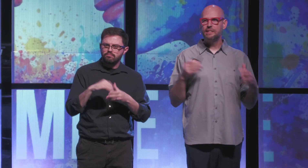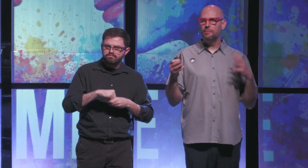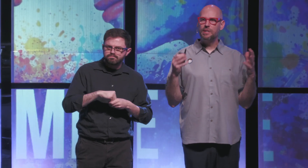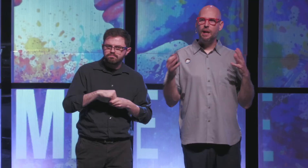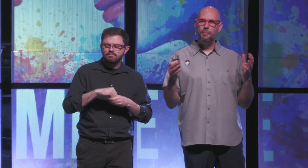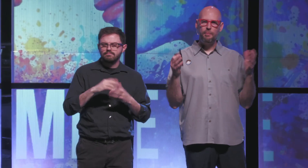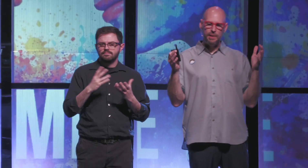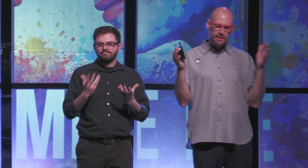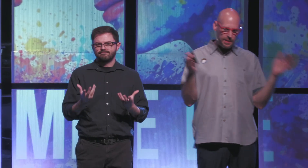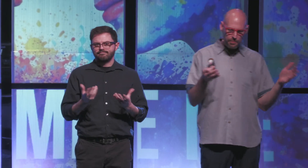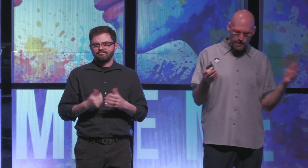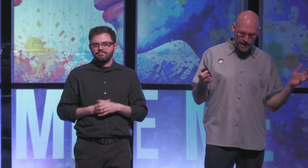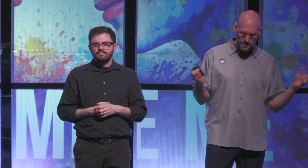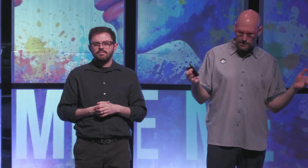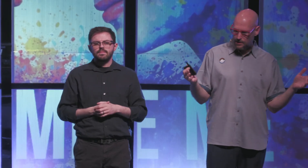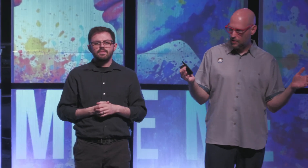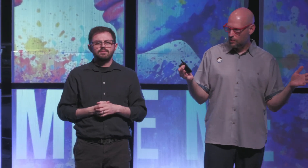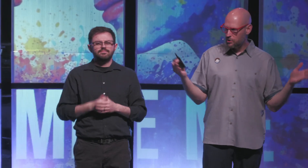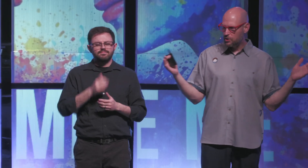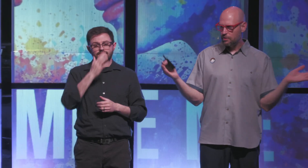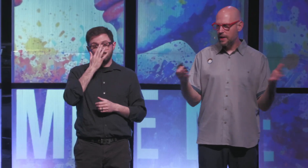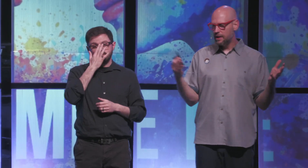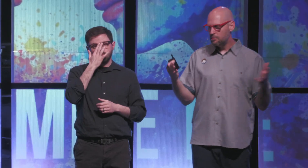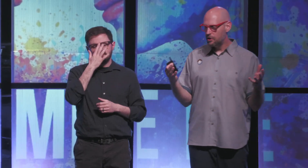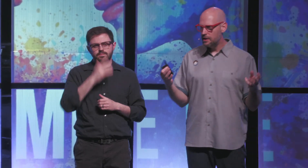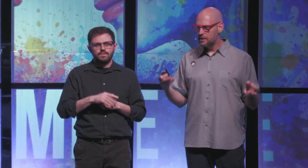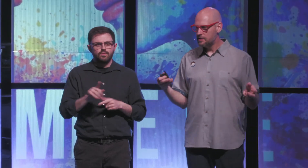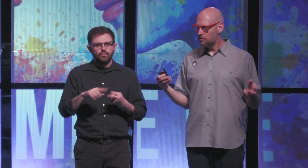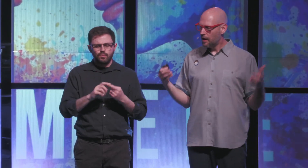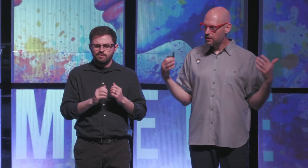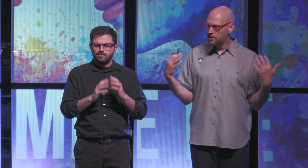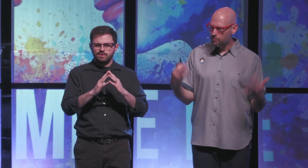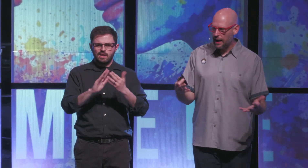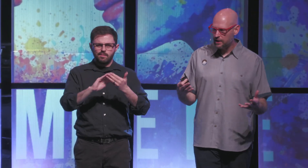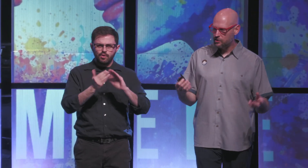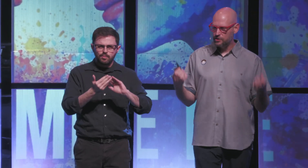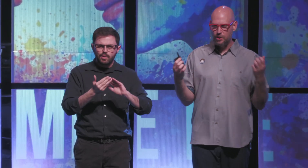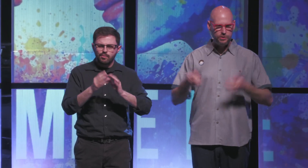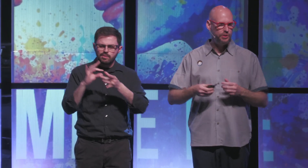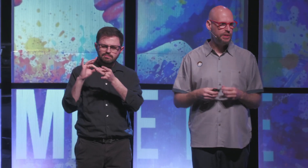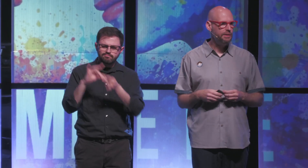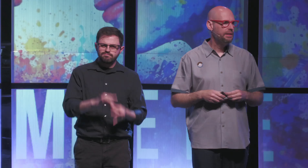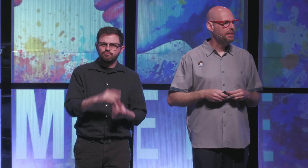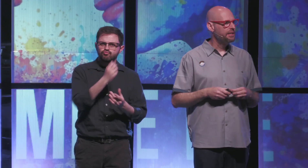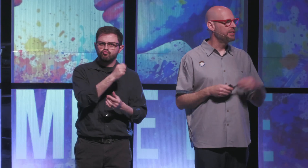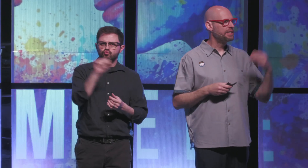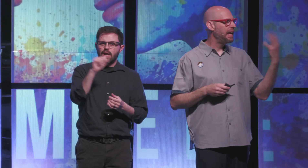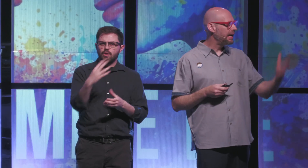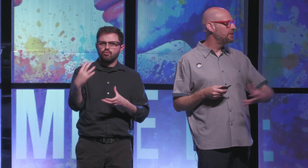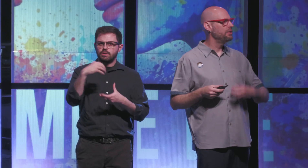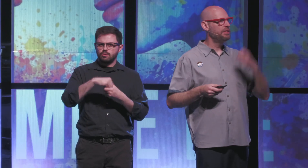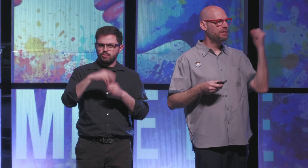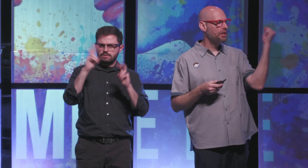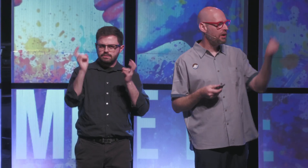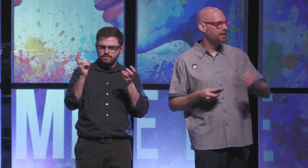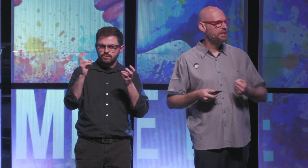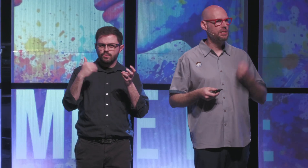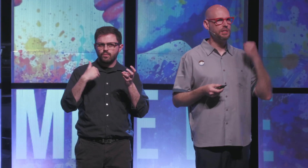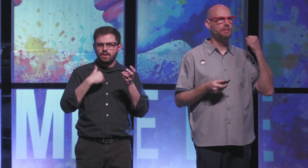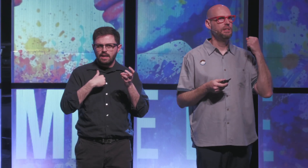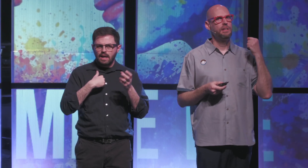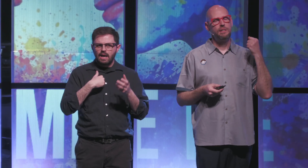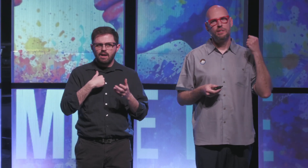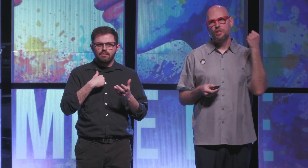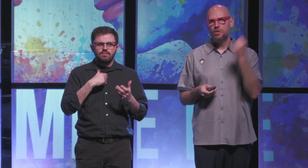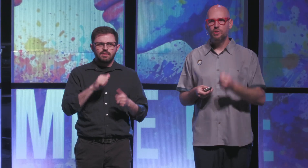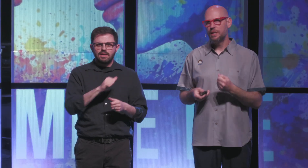And at some time and some place, when you create a community that's grounded in radical inclusion, there is an attitude, there is a heart